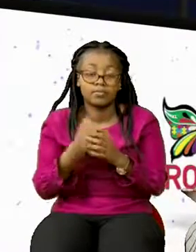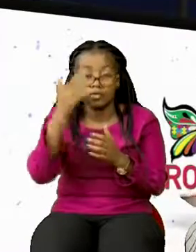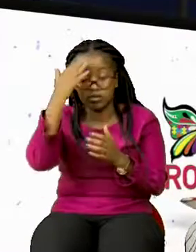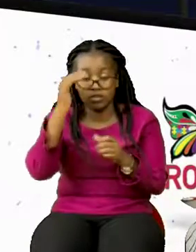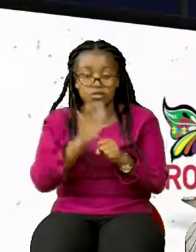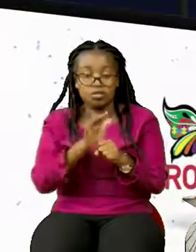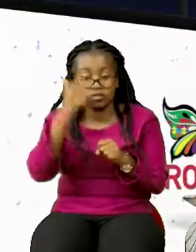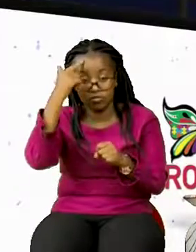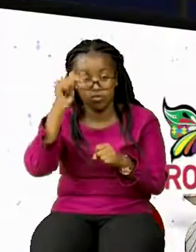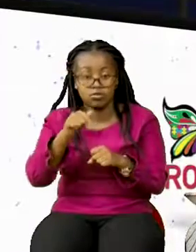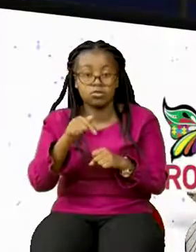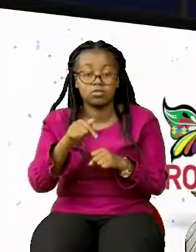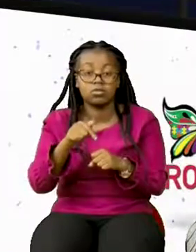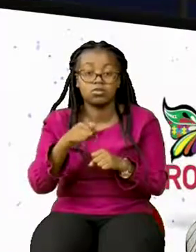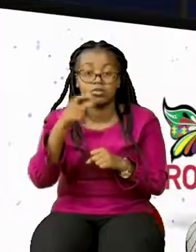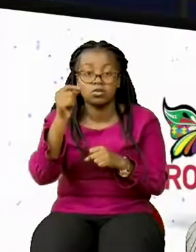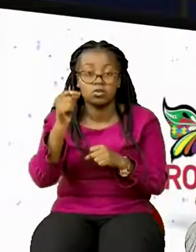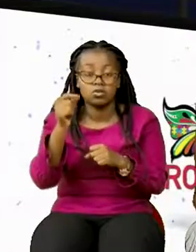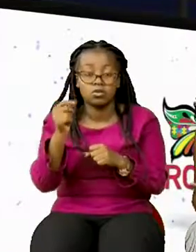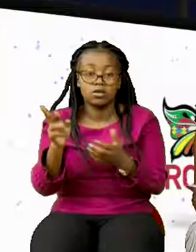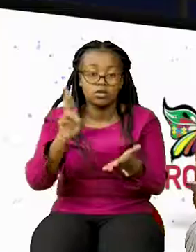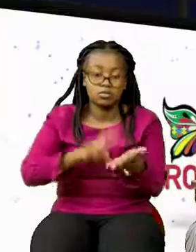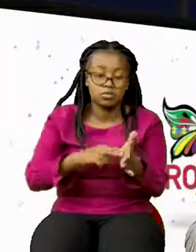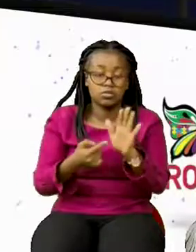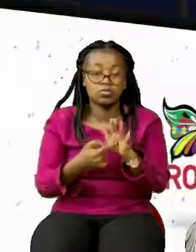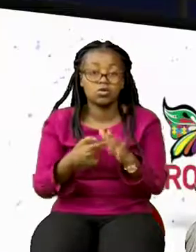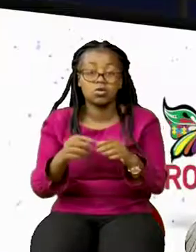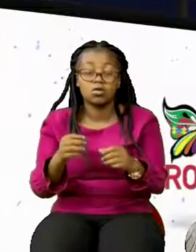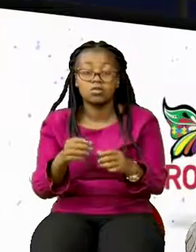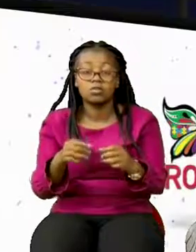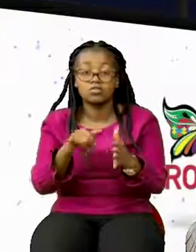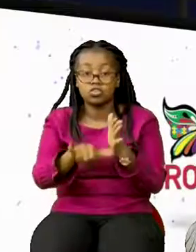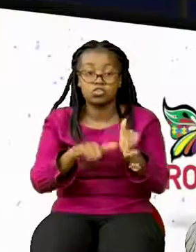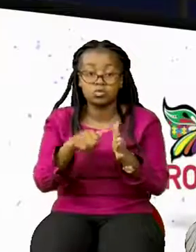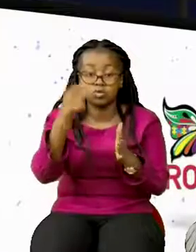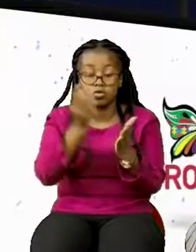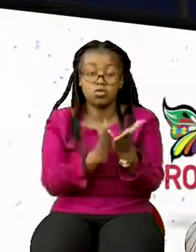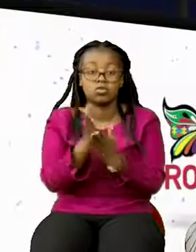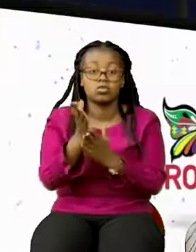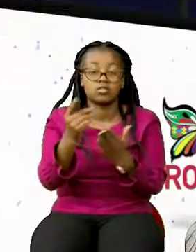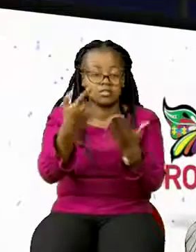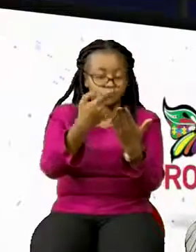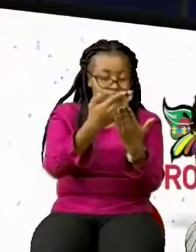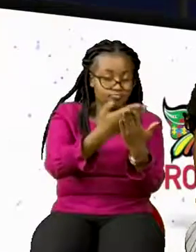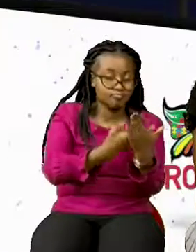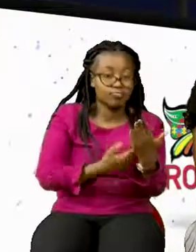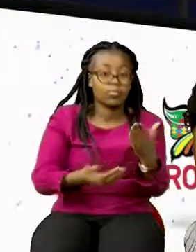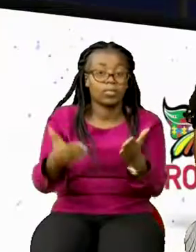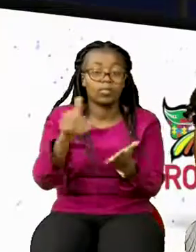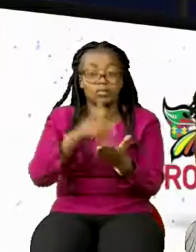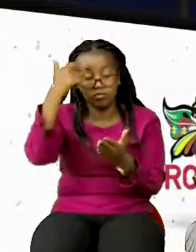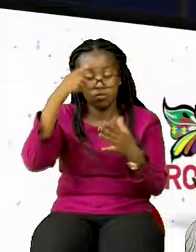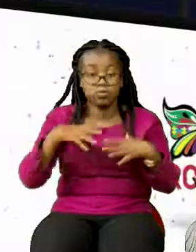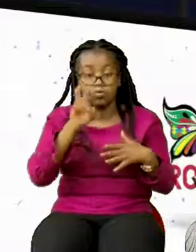that was a lot for today. You can go over and watch the repeat show. You can join us on YouTube and go through the list again. For